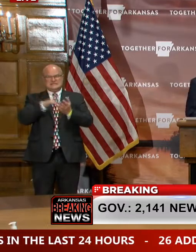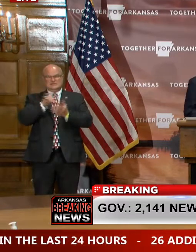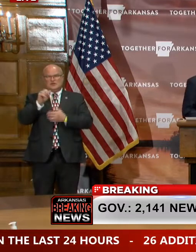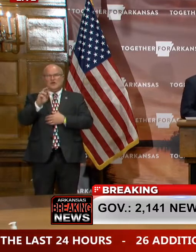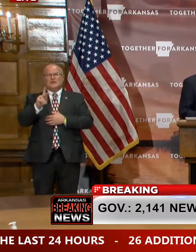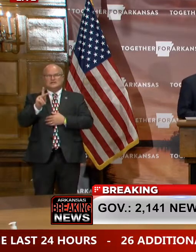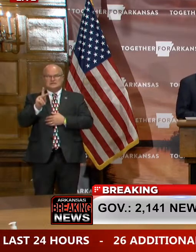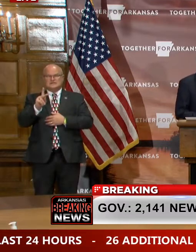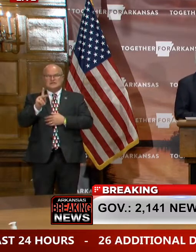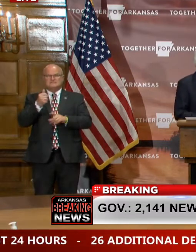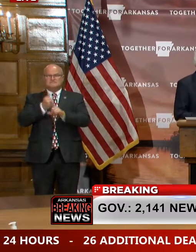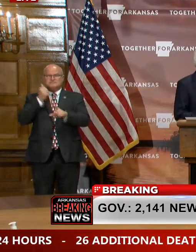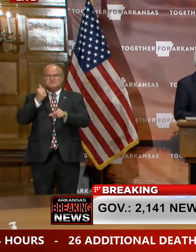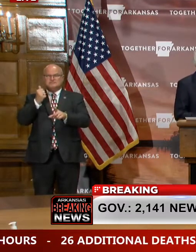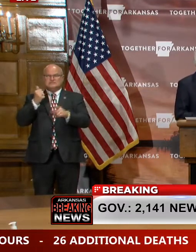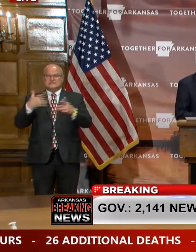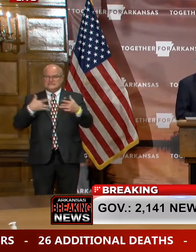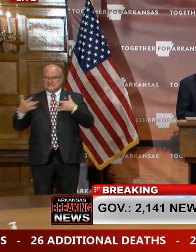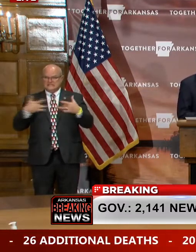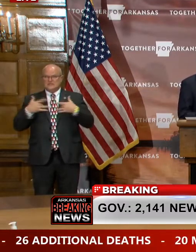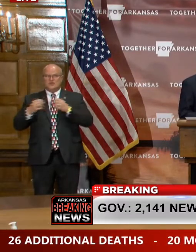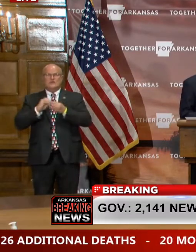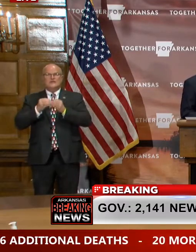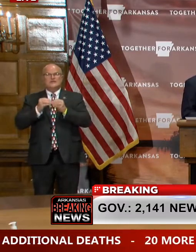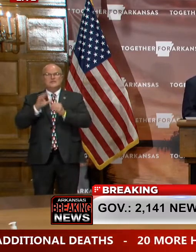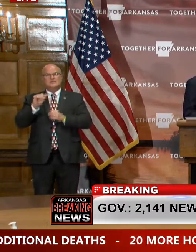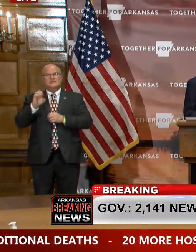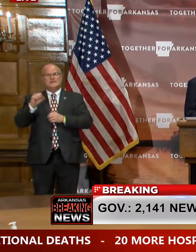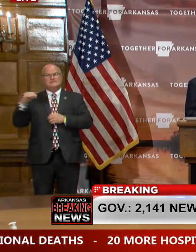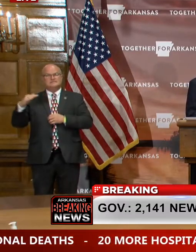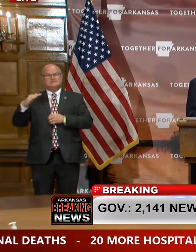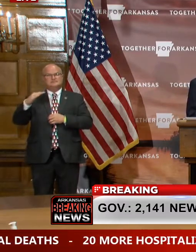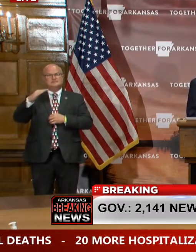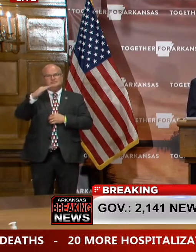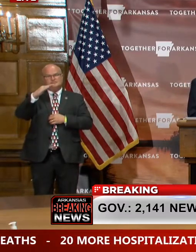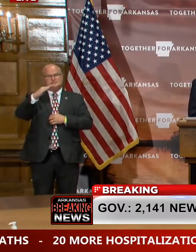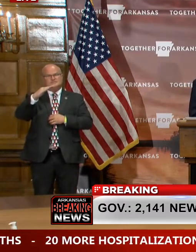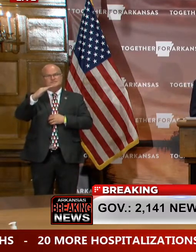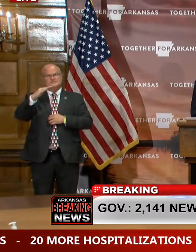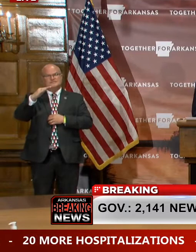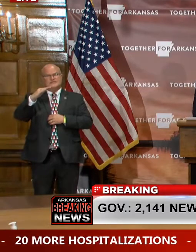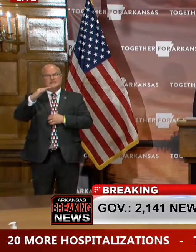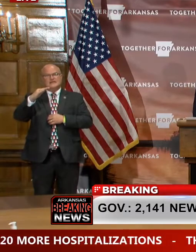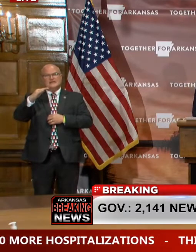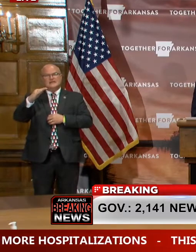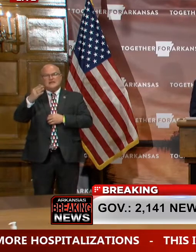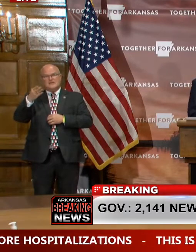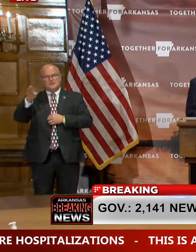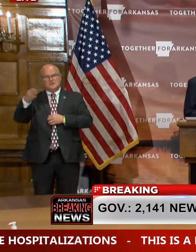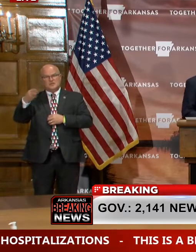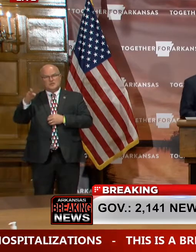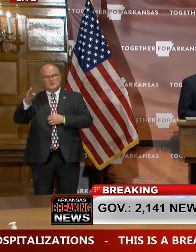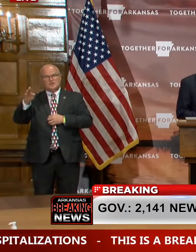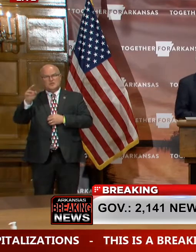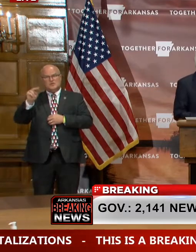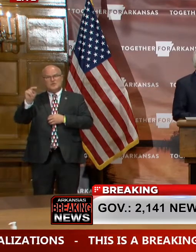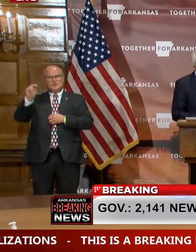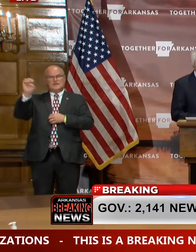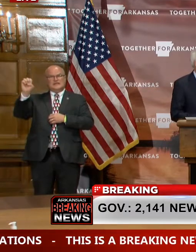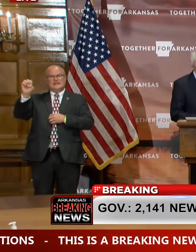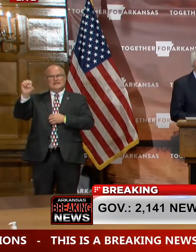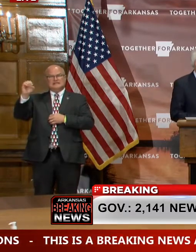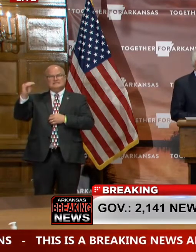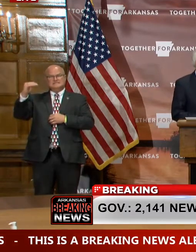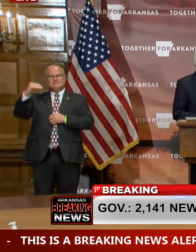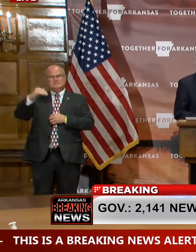Arkansas is somewhat of a concern there with the number of cases and that trend line. The blue, Northeast, down a